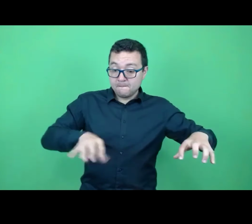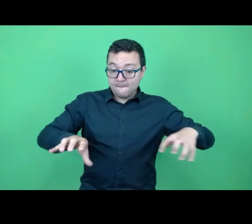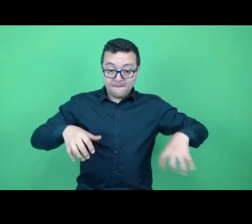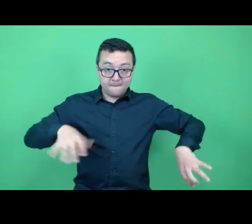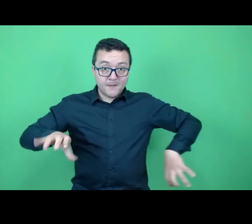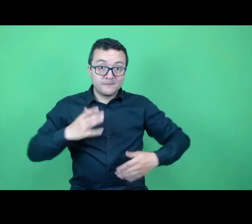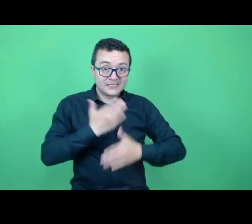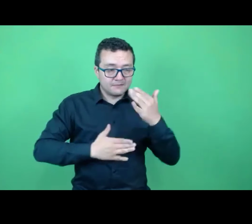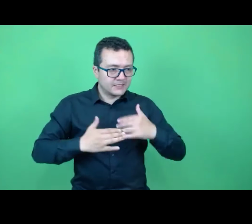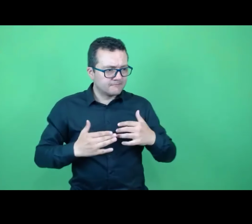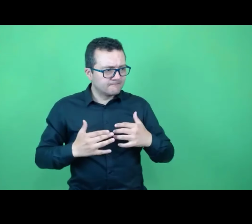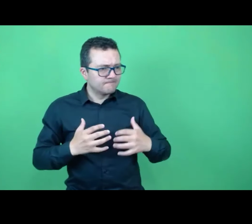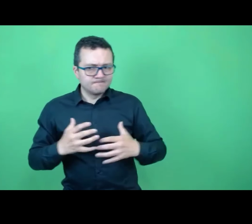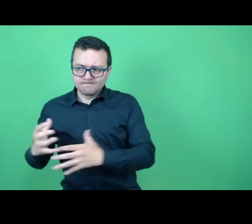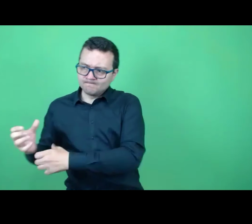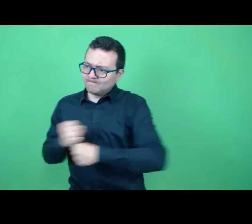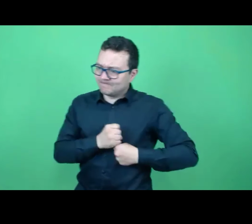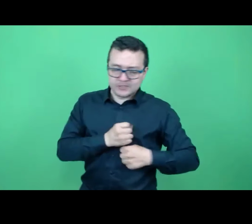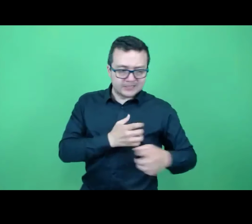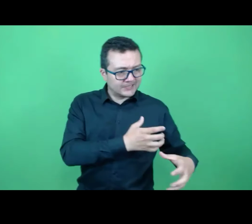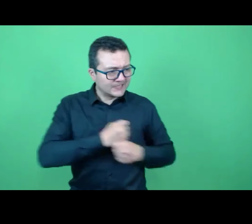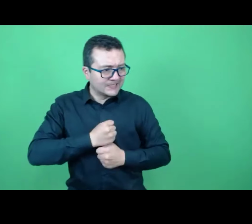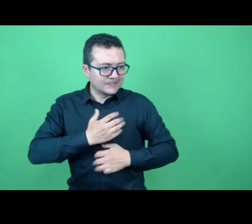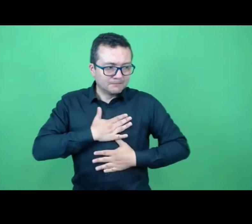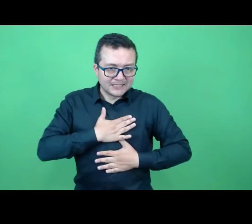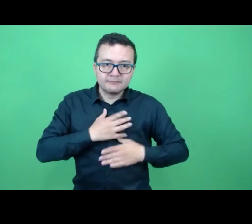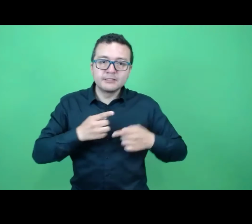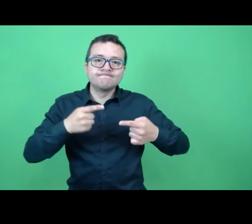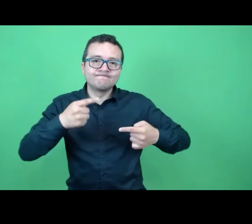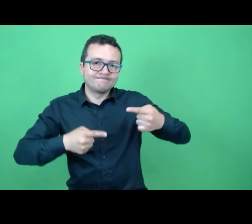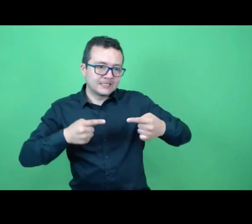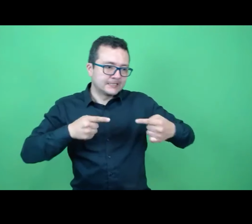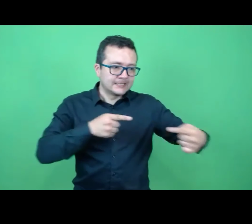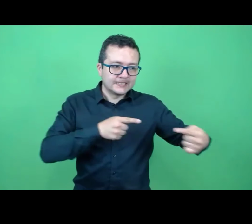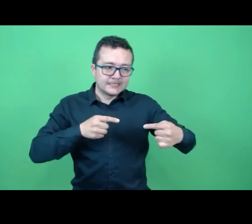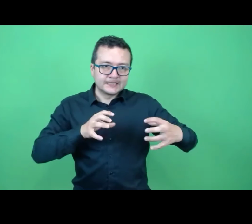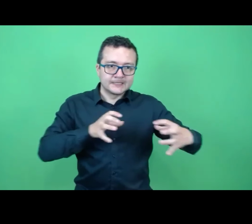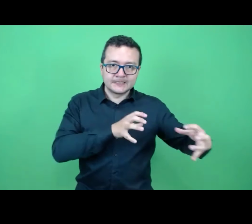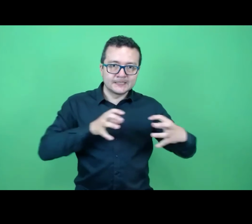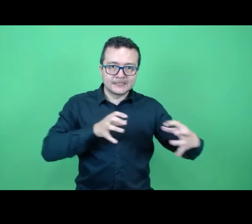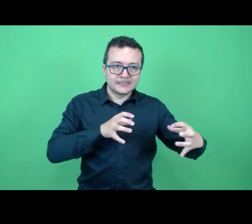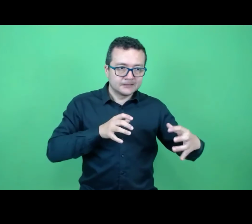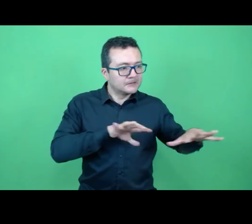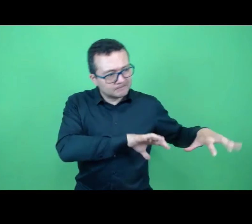for OPDs to sufficiently move their advocacy efforts forward.